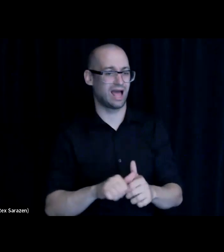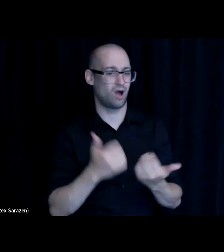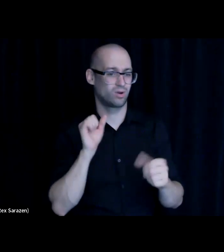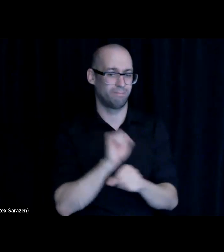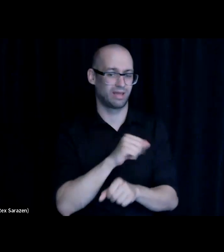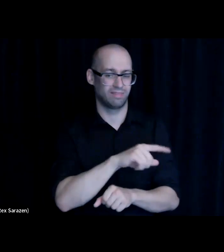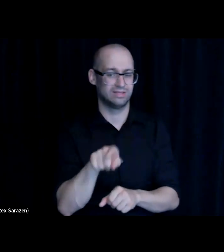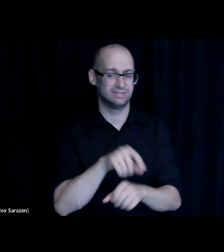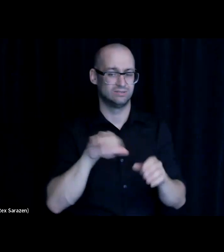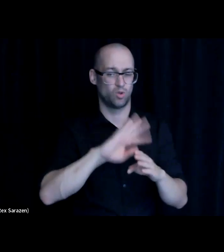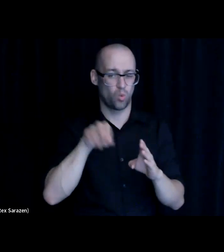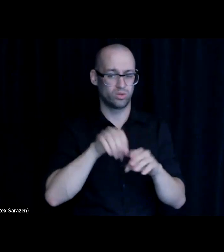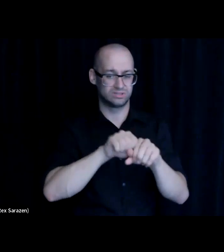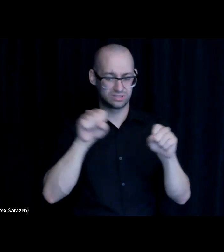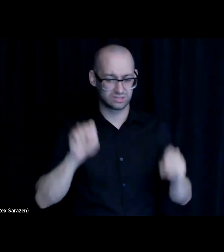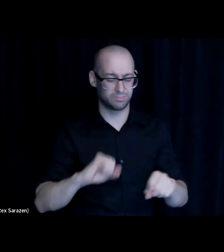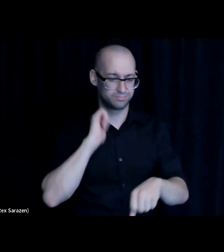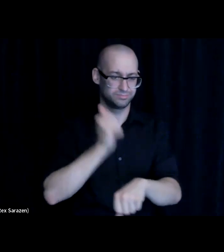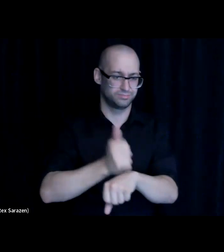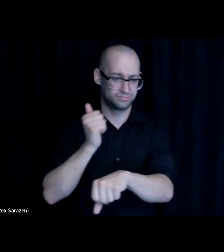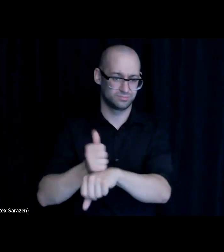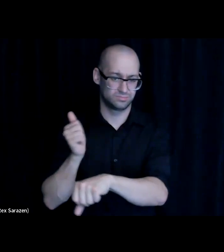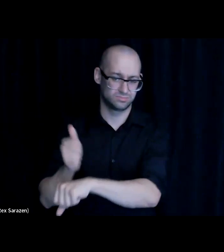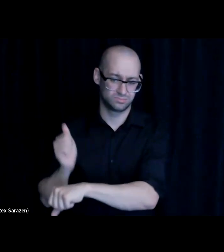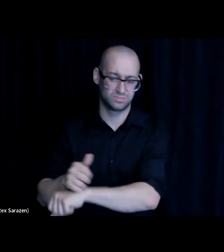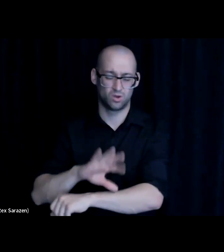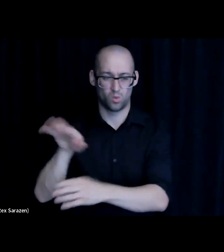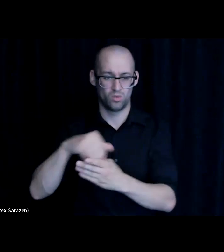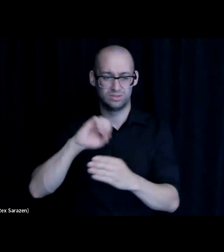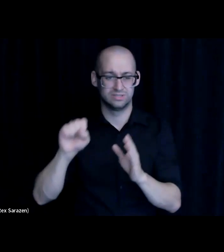and implement them throughout all the schools in the districts statewide?